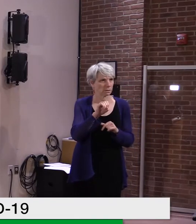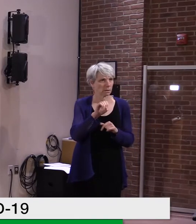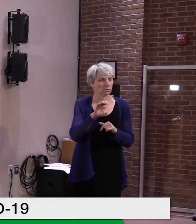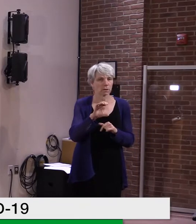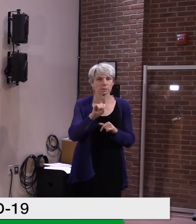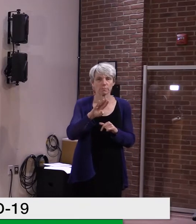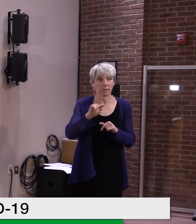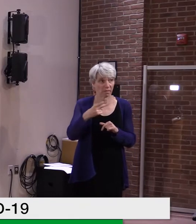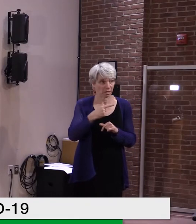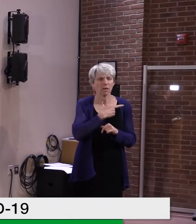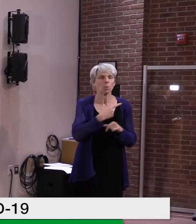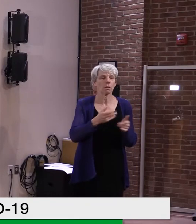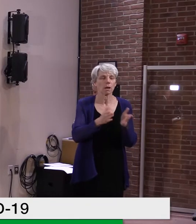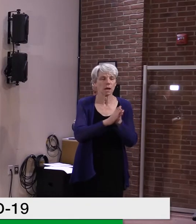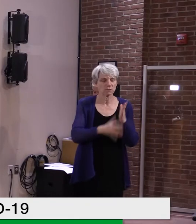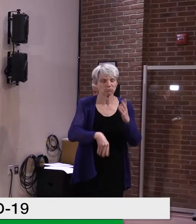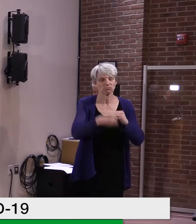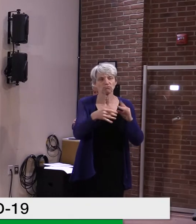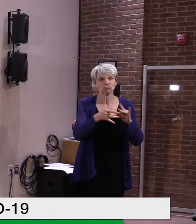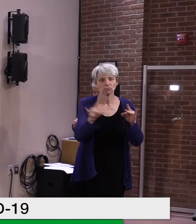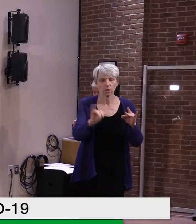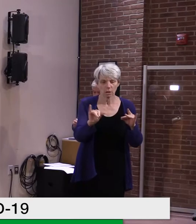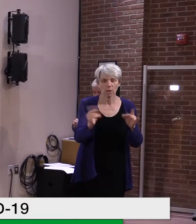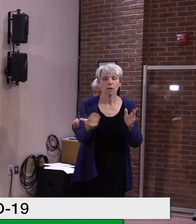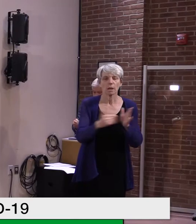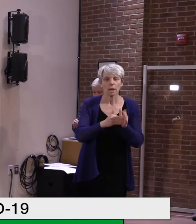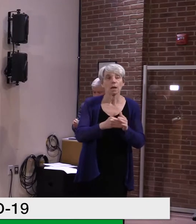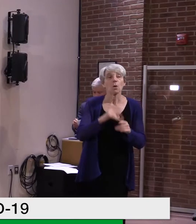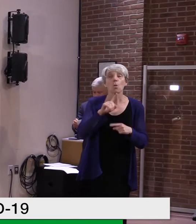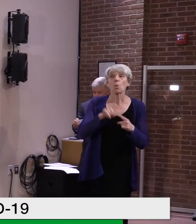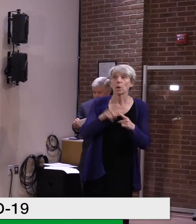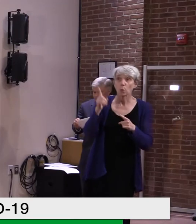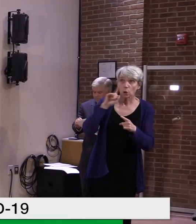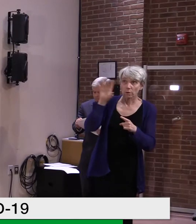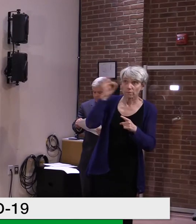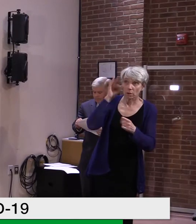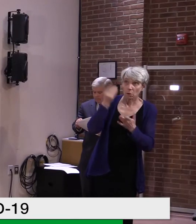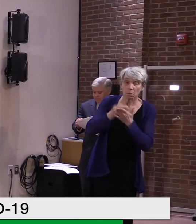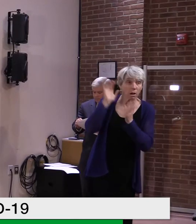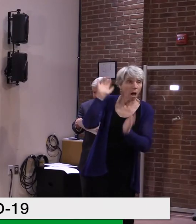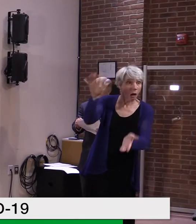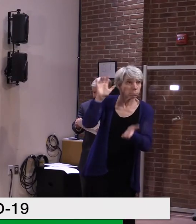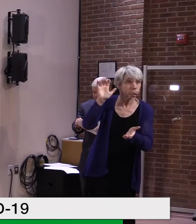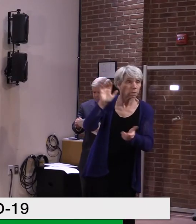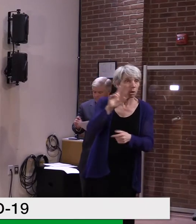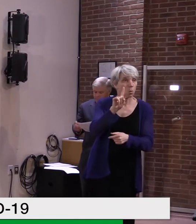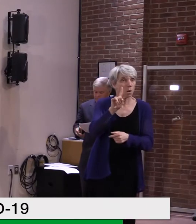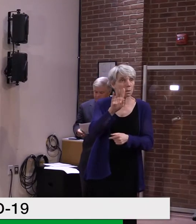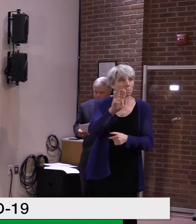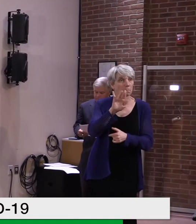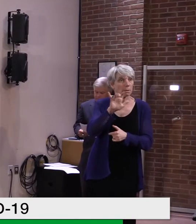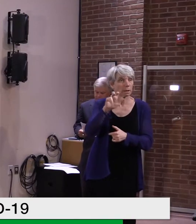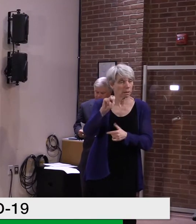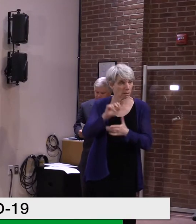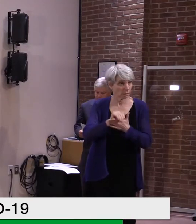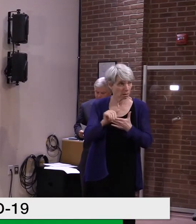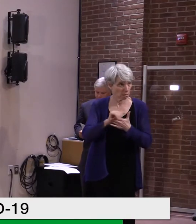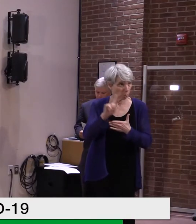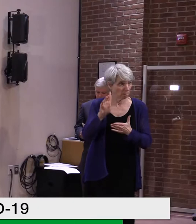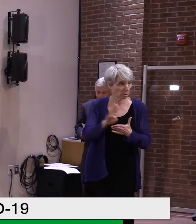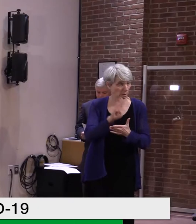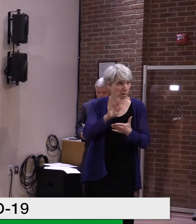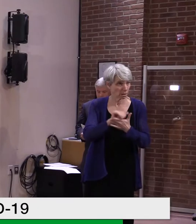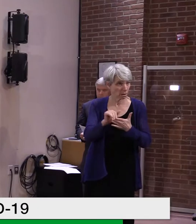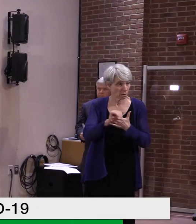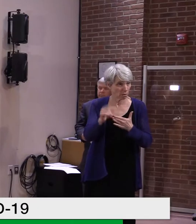that we were going to receive funding that was somewhat flexible, $1 billion of ARPA